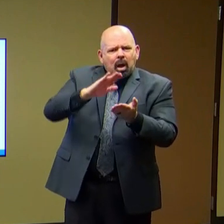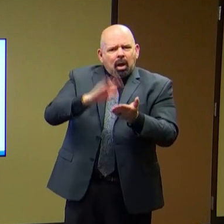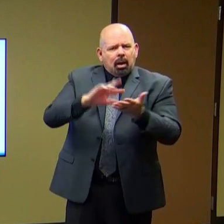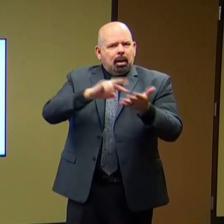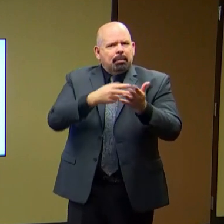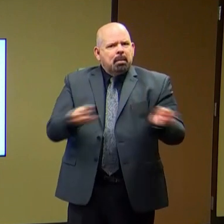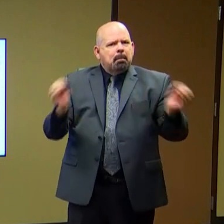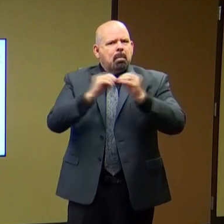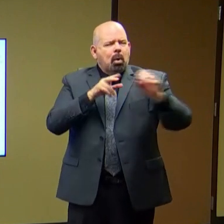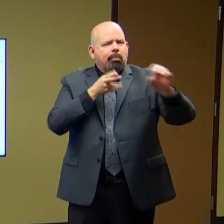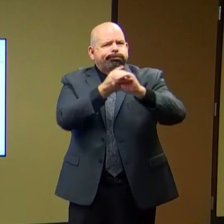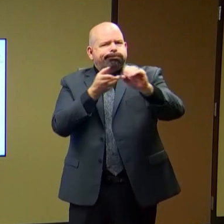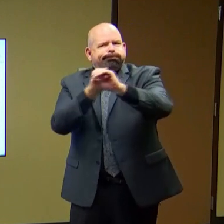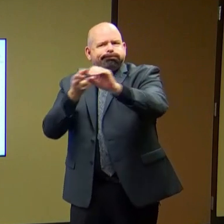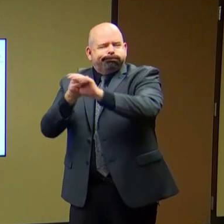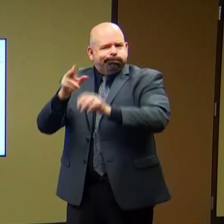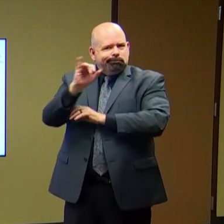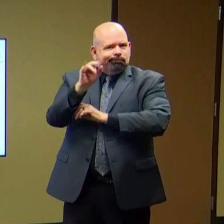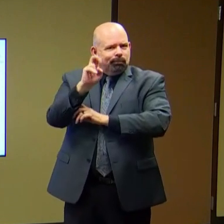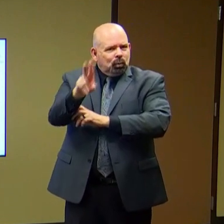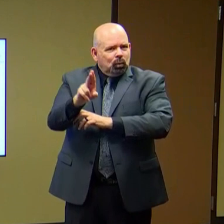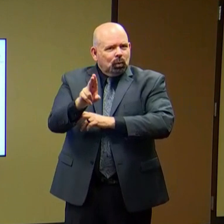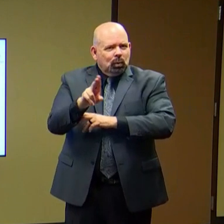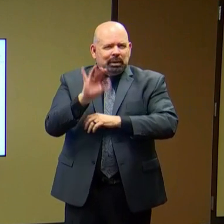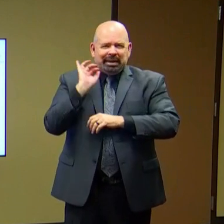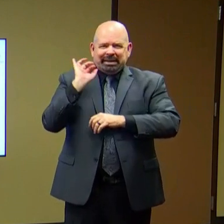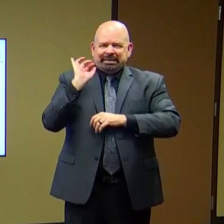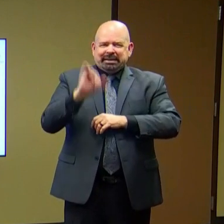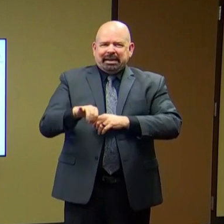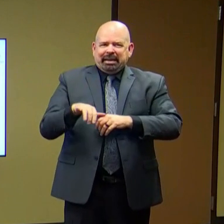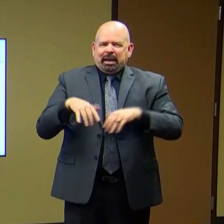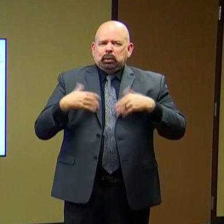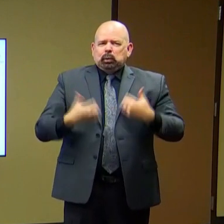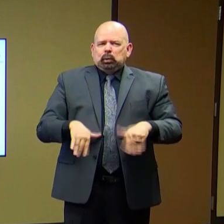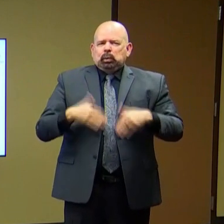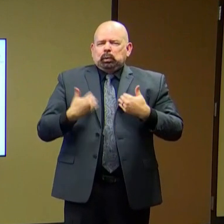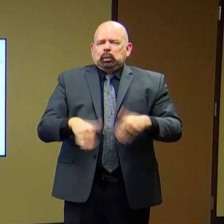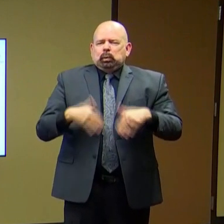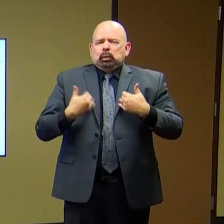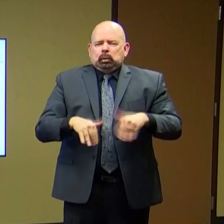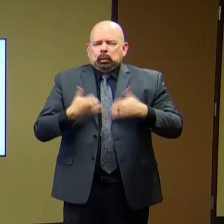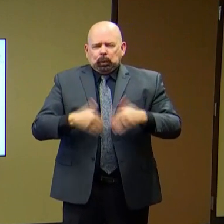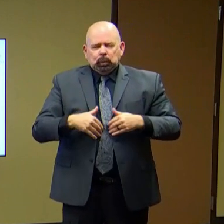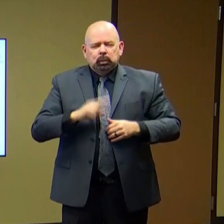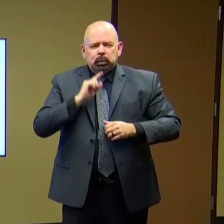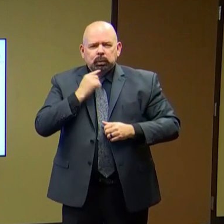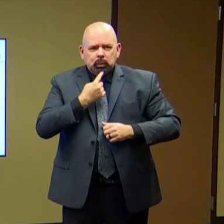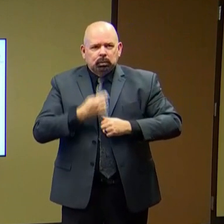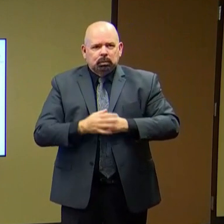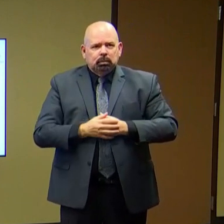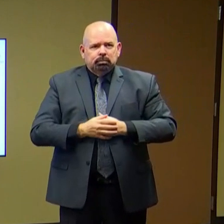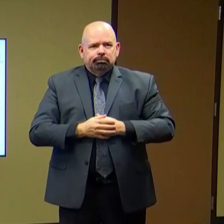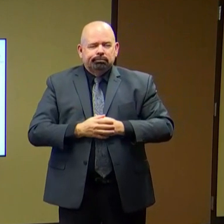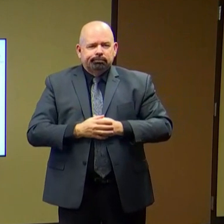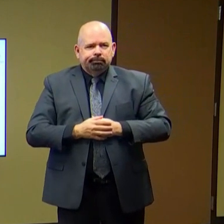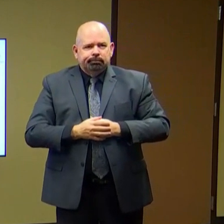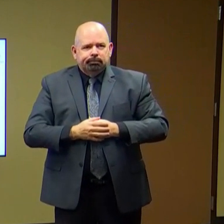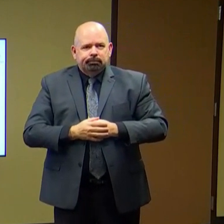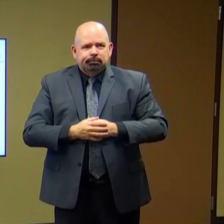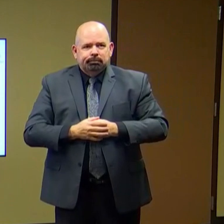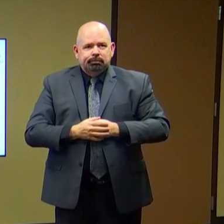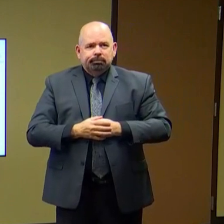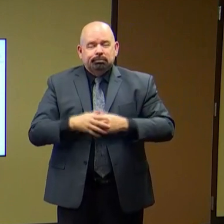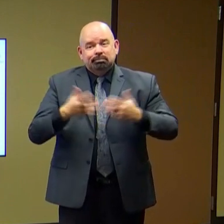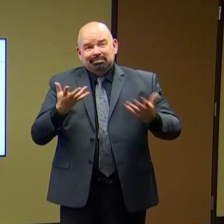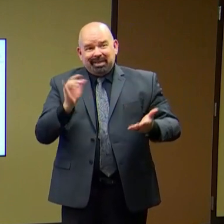stayed down at that lower availability of beds without going back up. And part of that reflects that there was a